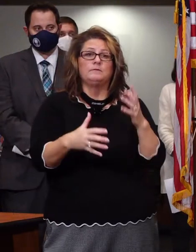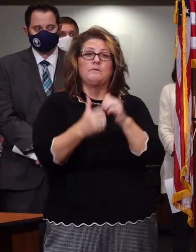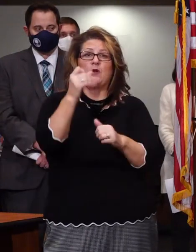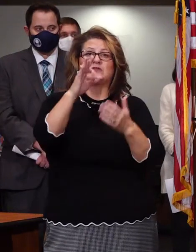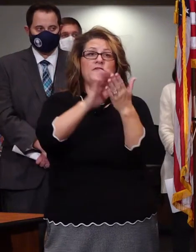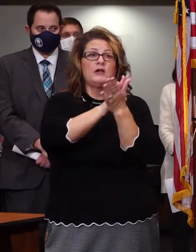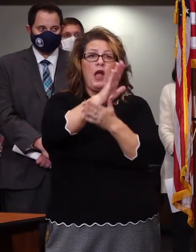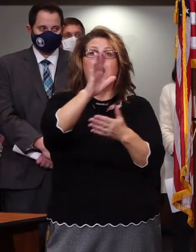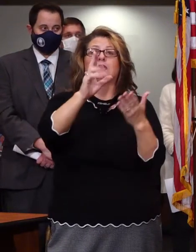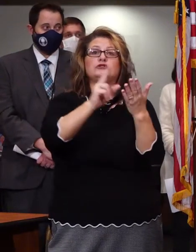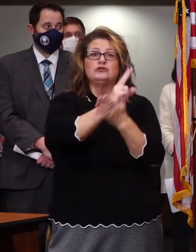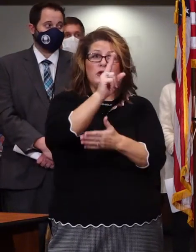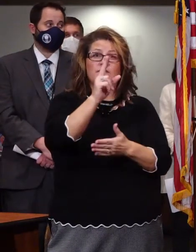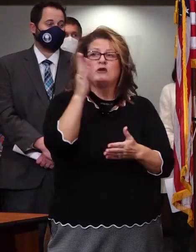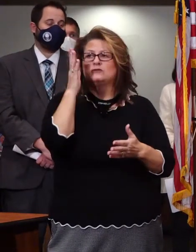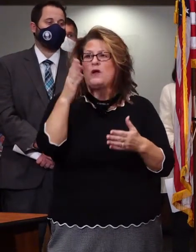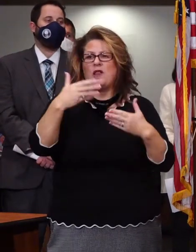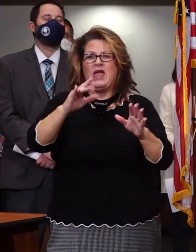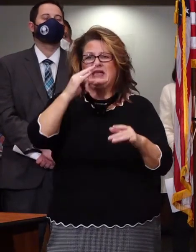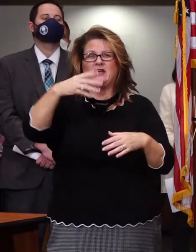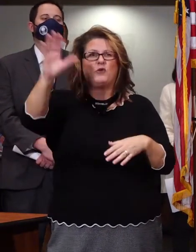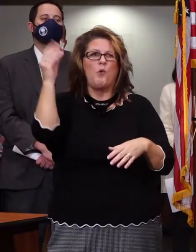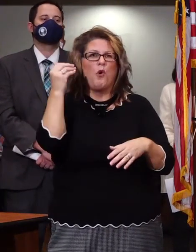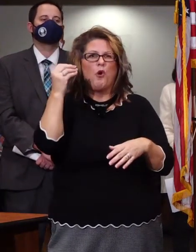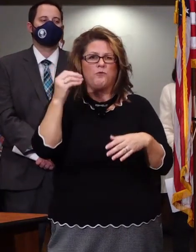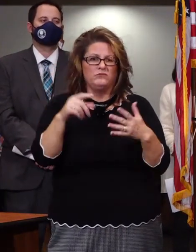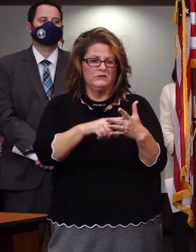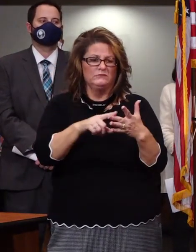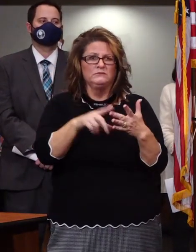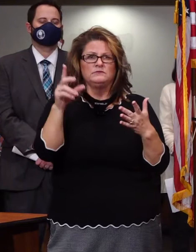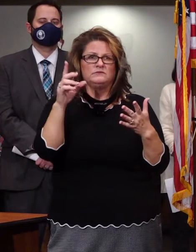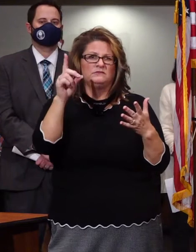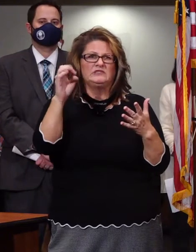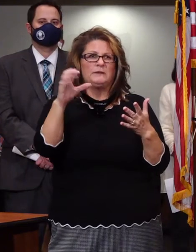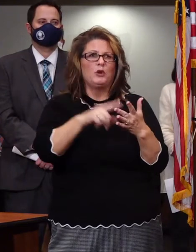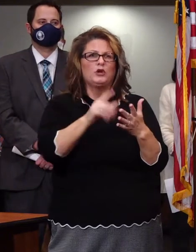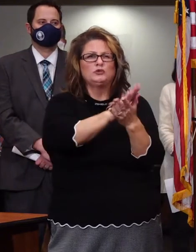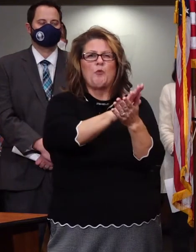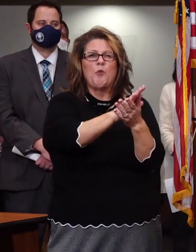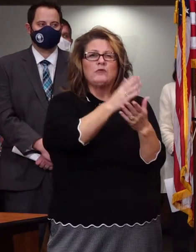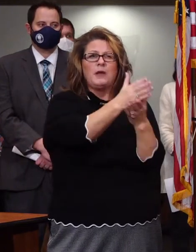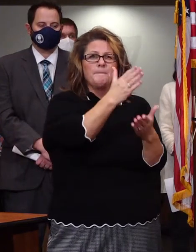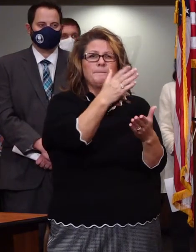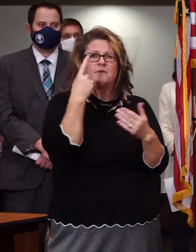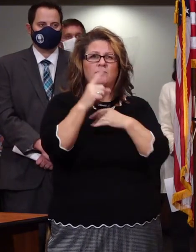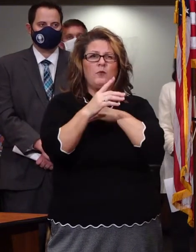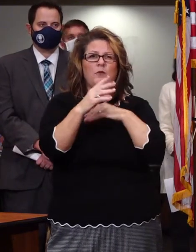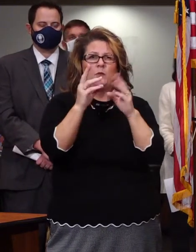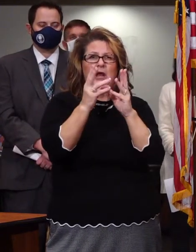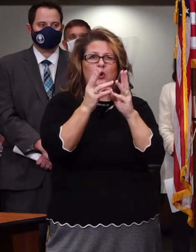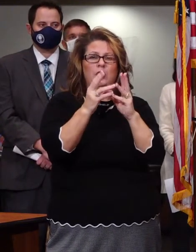and universities will be letting out or going home mid-December. That may answer part of the problem, may shift it to somewhere